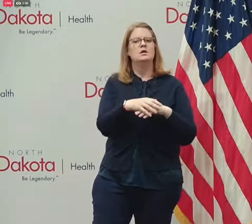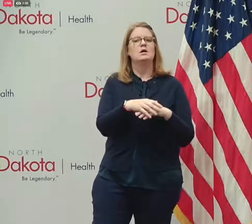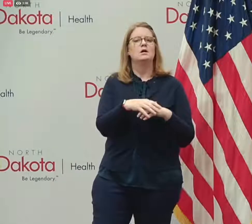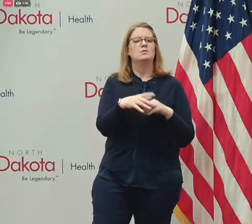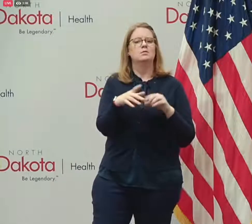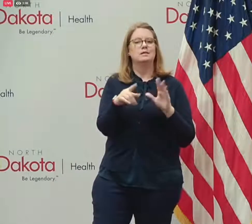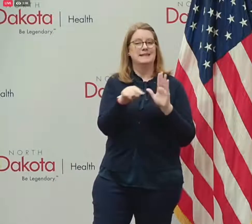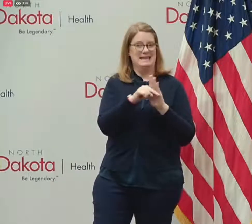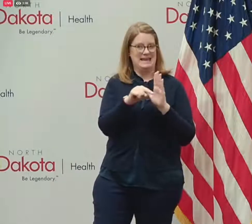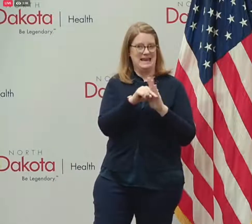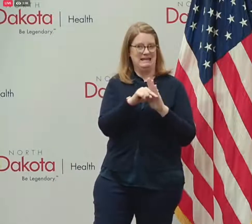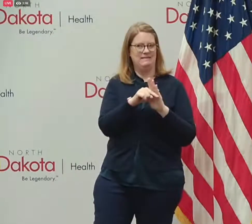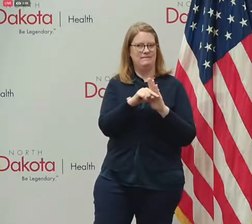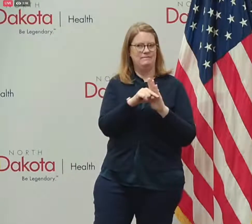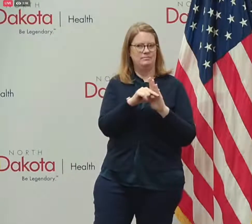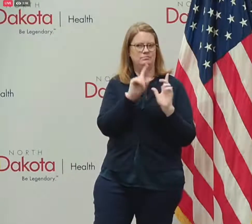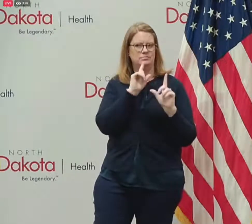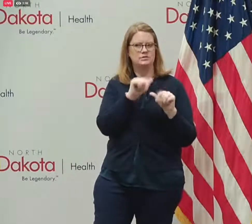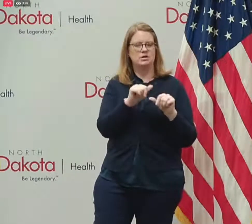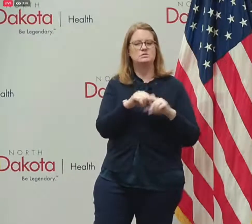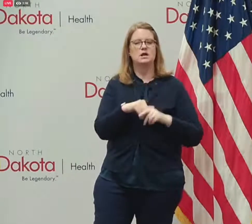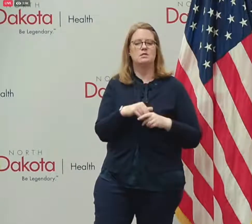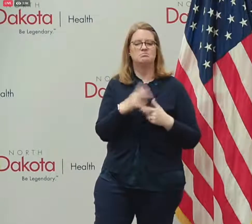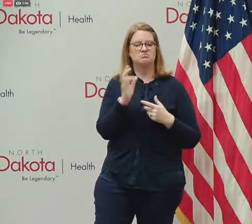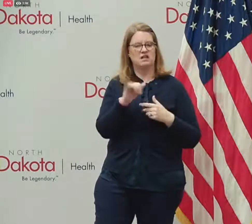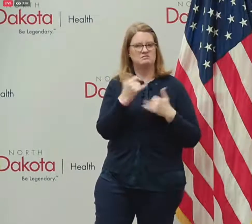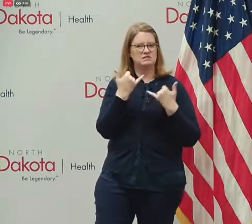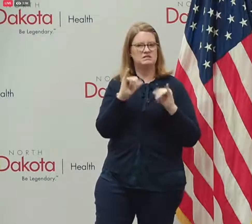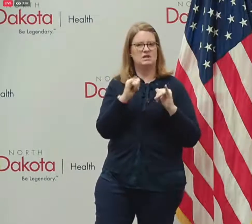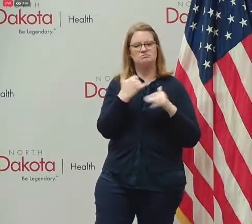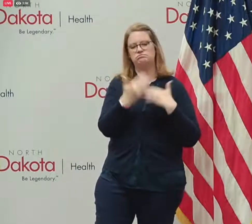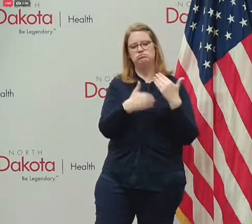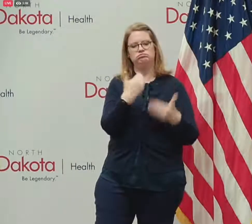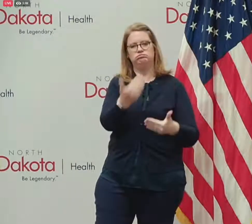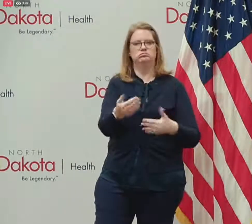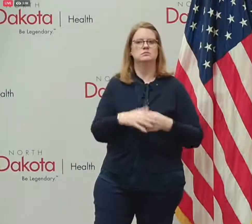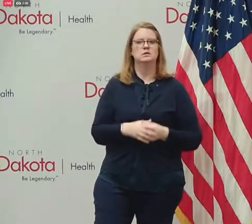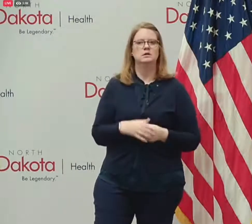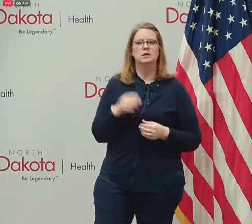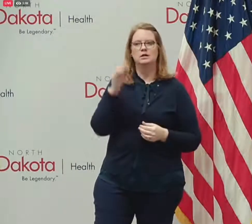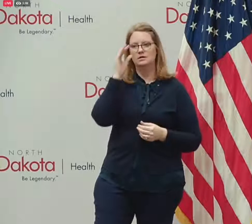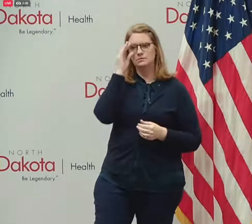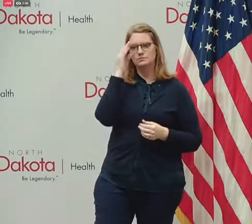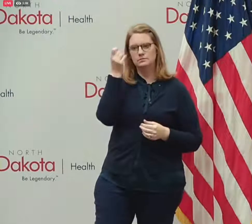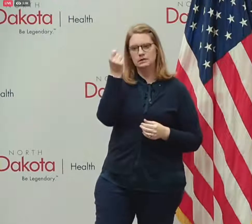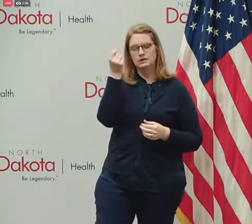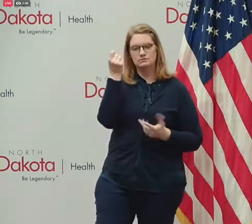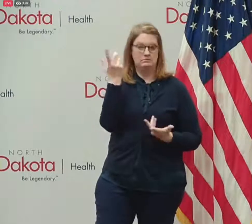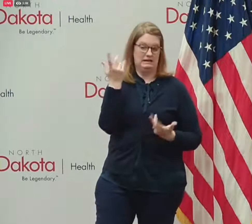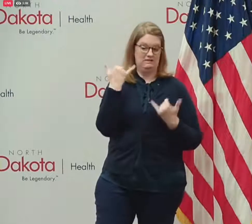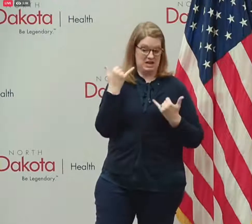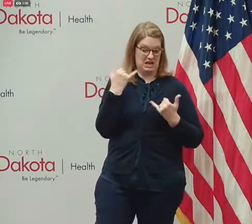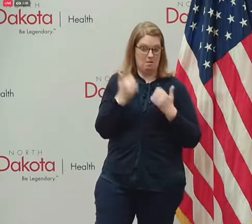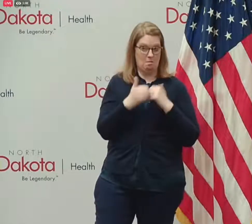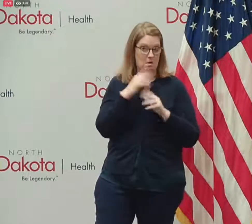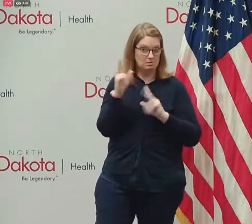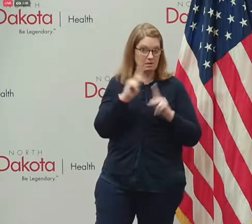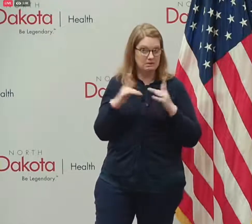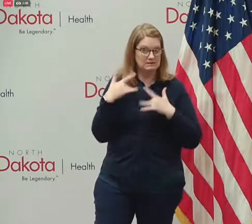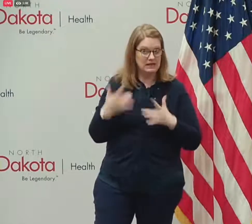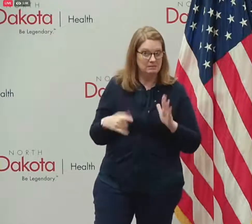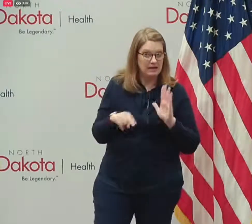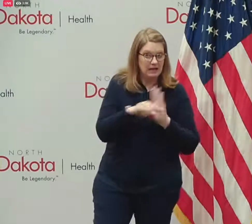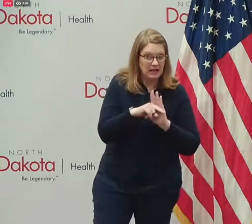and that system will continue to work and has been working well. And of course, that's the majority, even right now. When